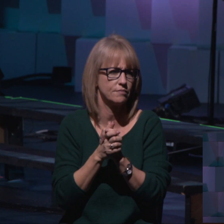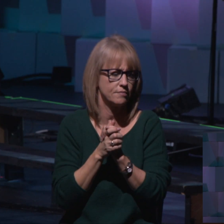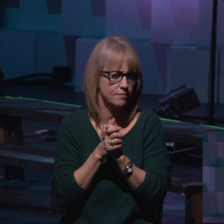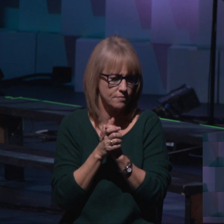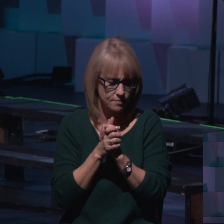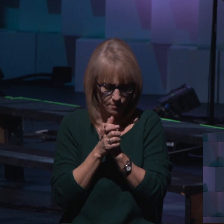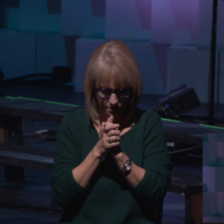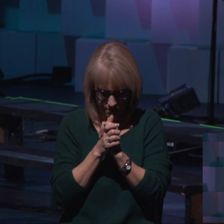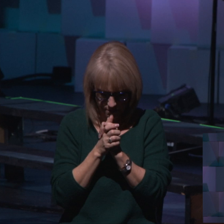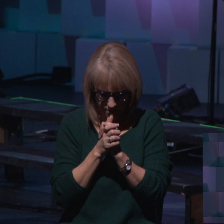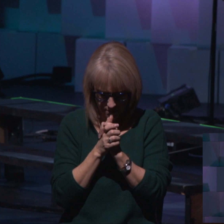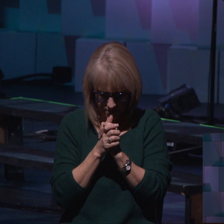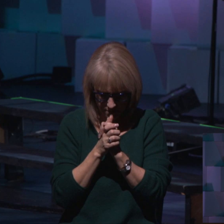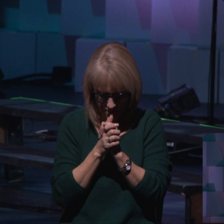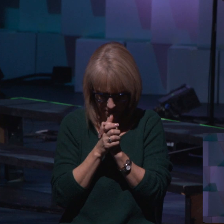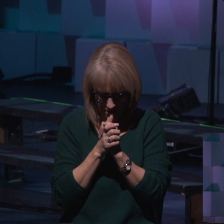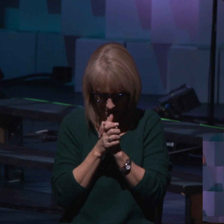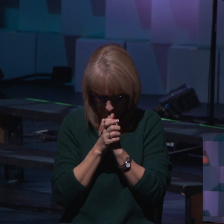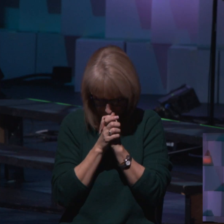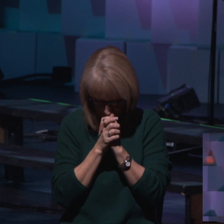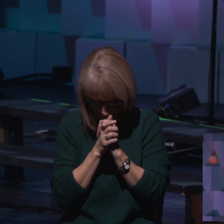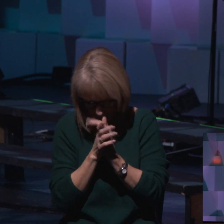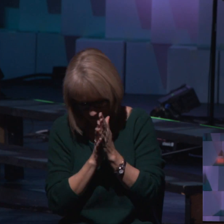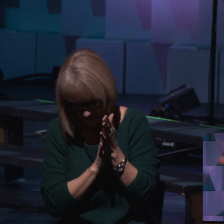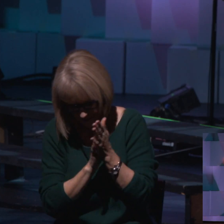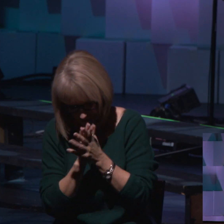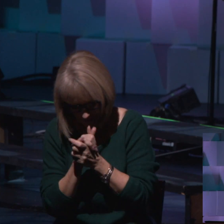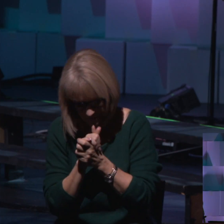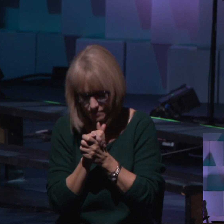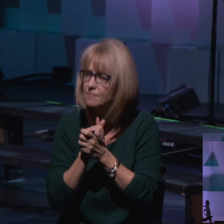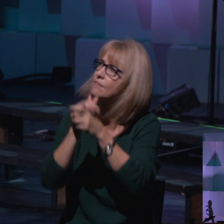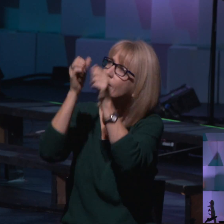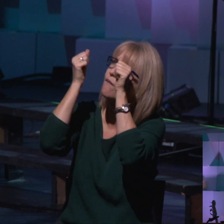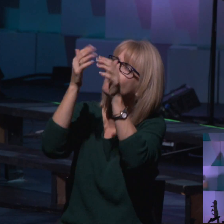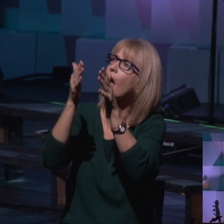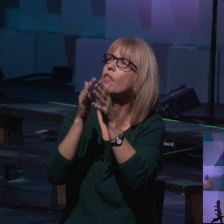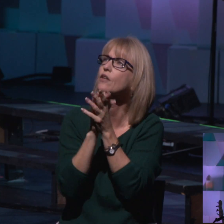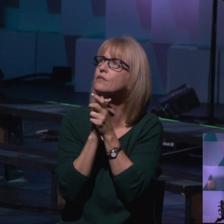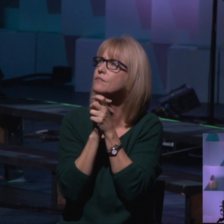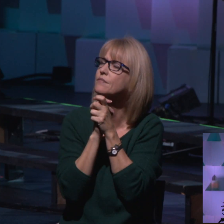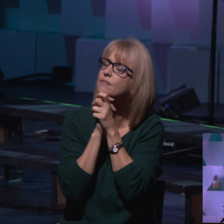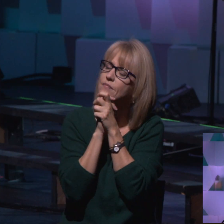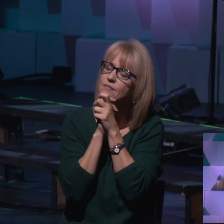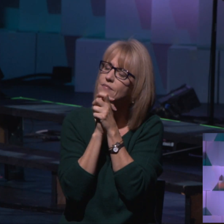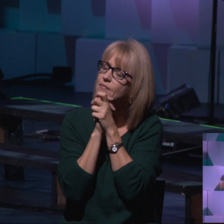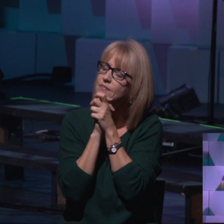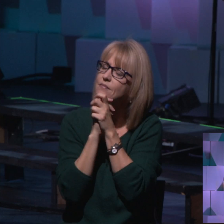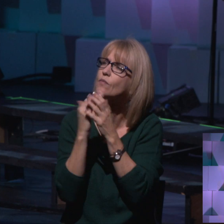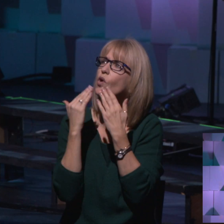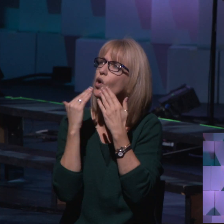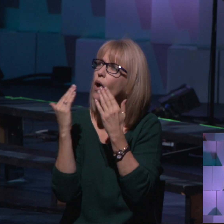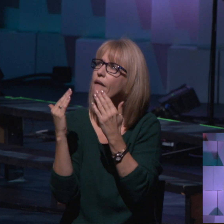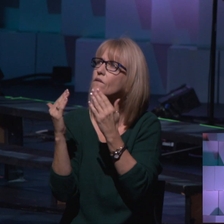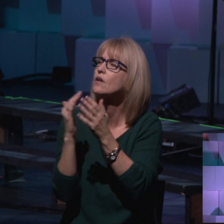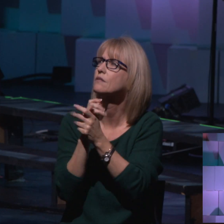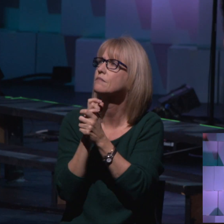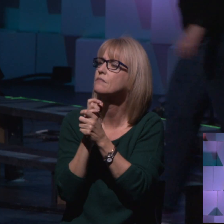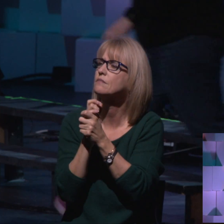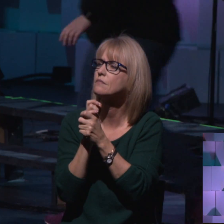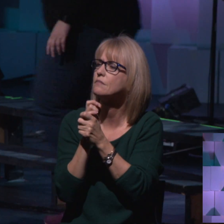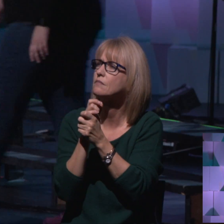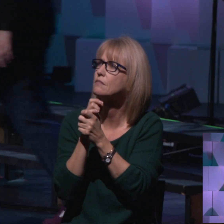Father, we're grateful for this love and grace, your mercy,